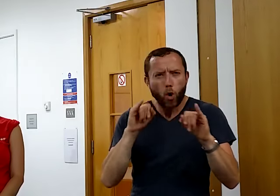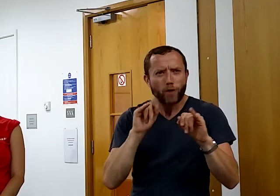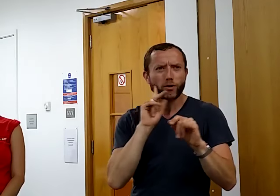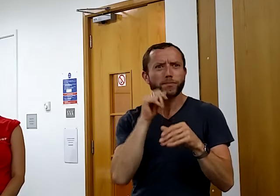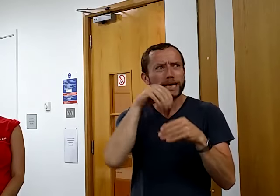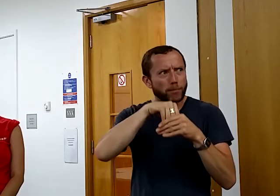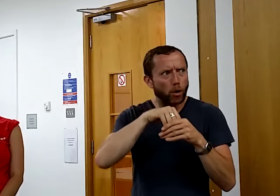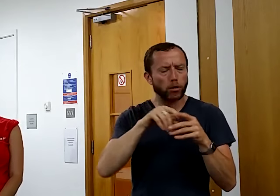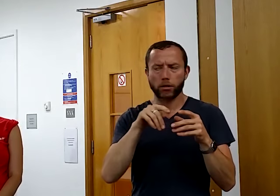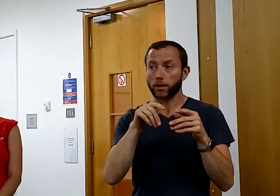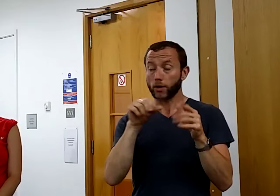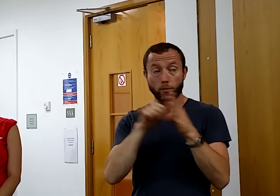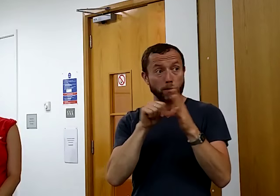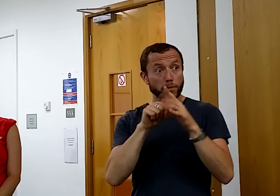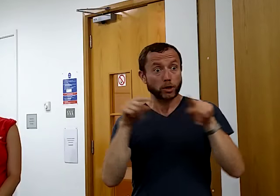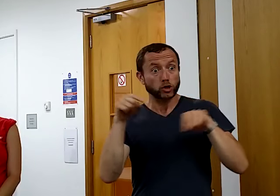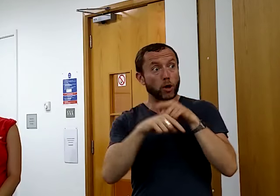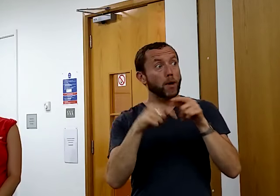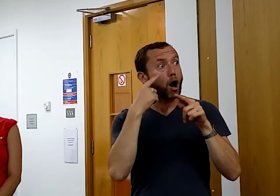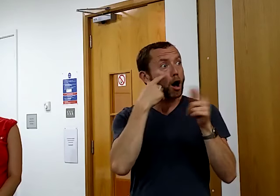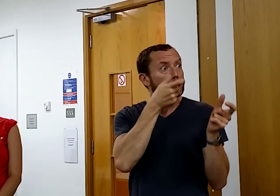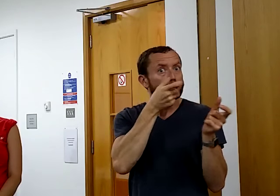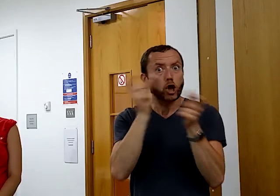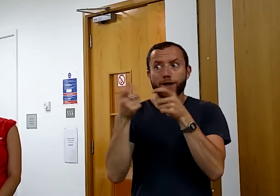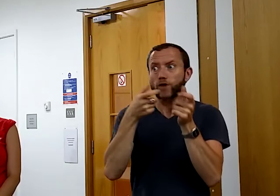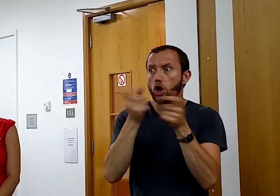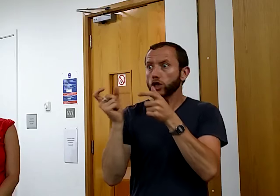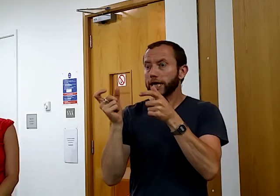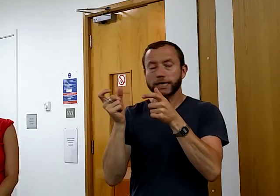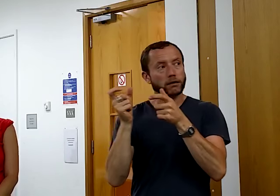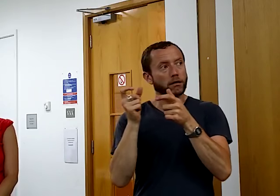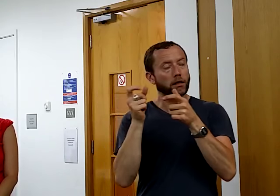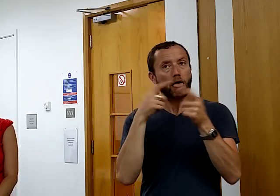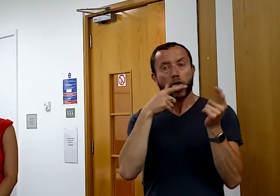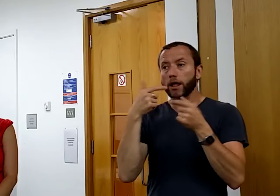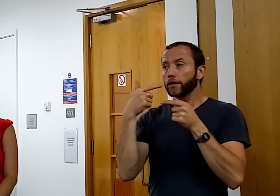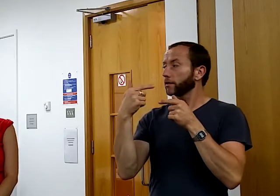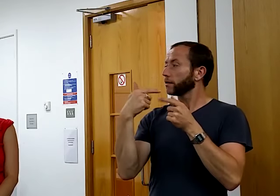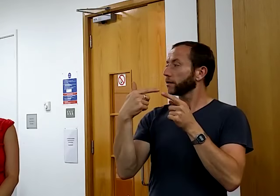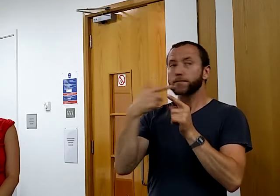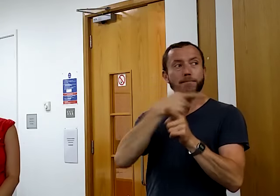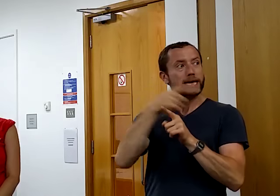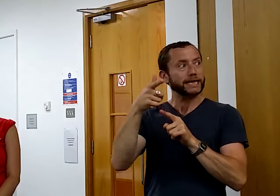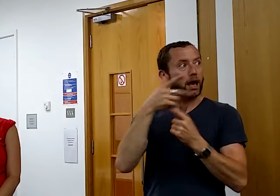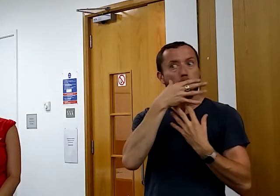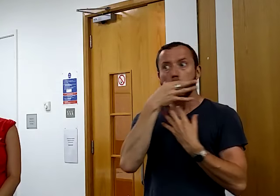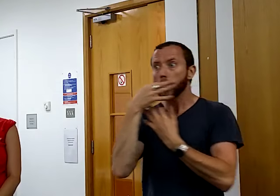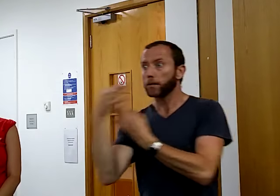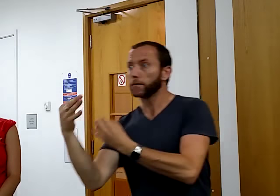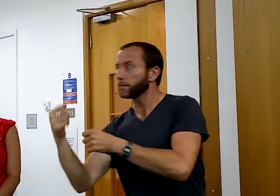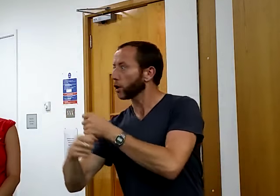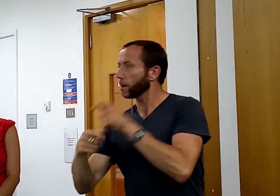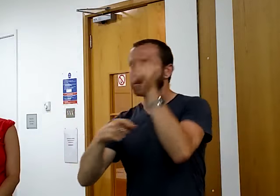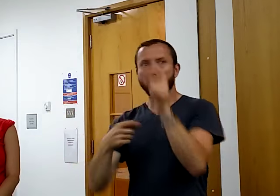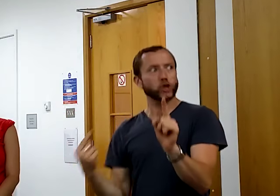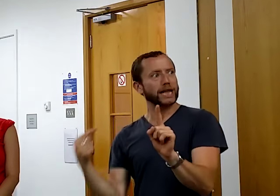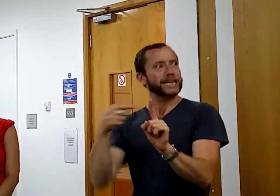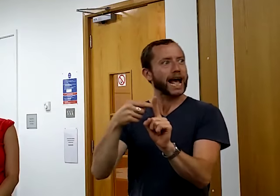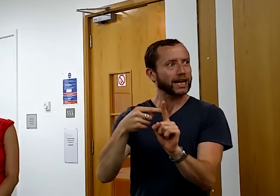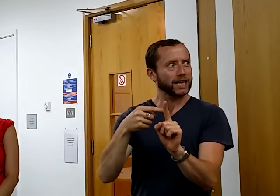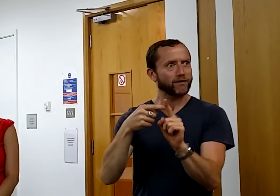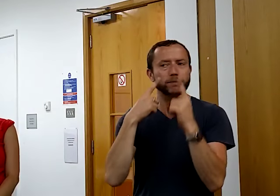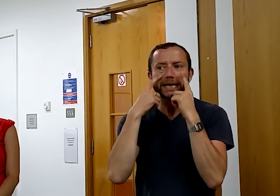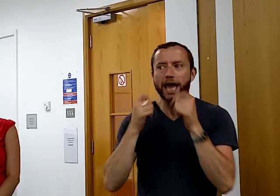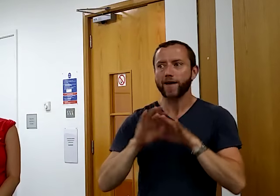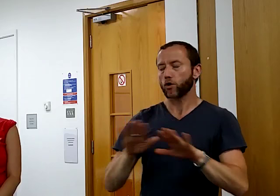getting diverted into attacking them as people. I was aware of